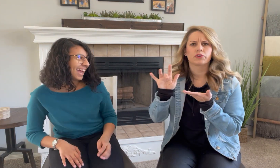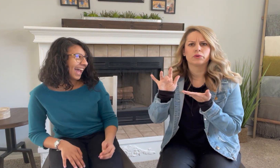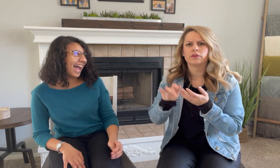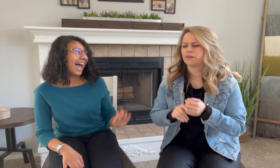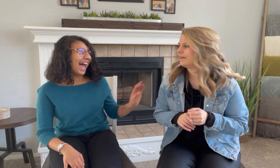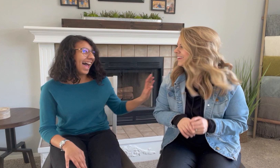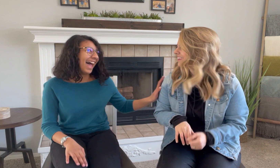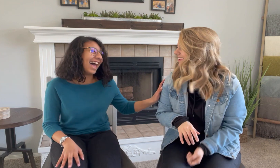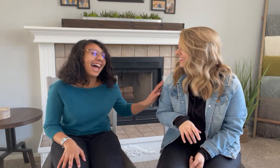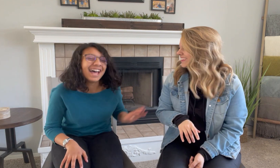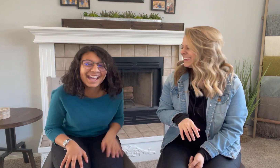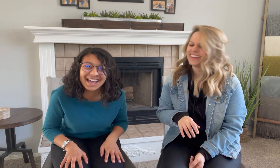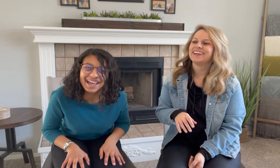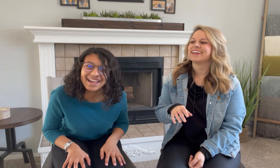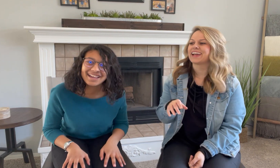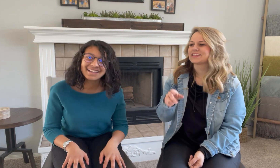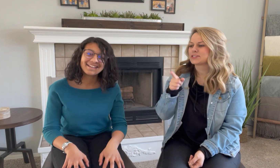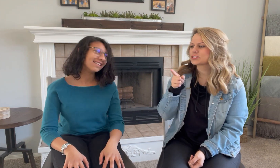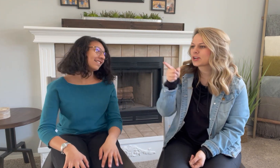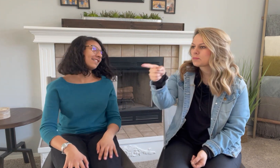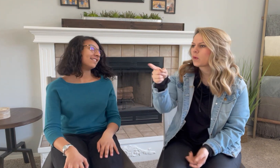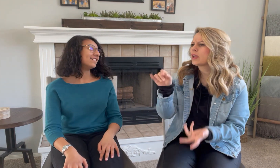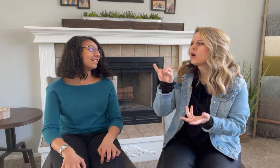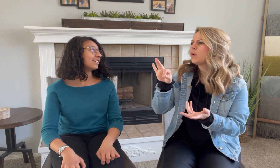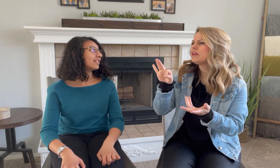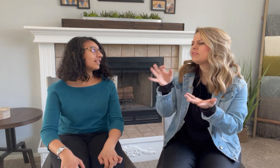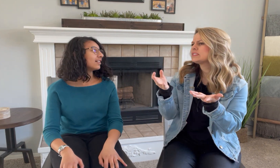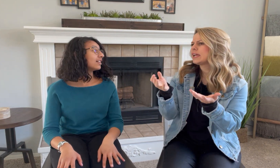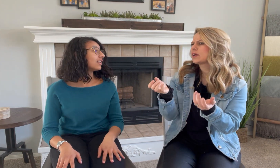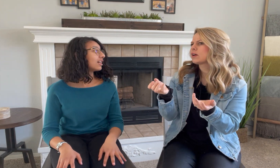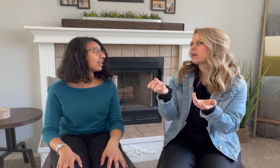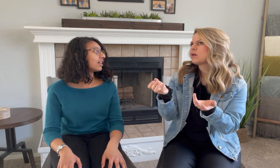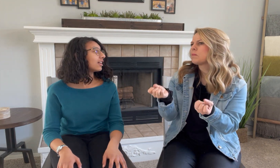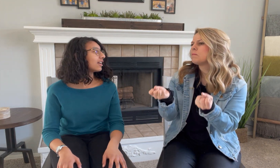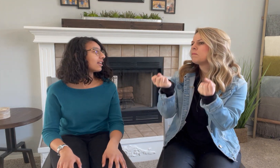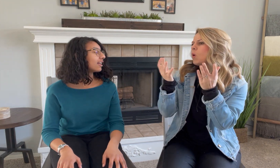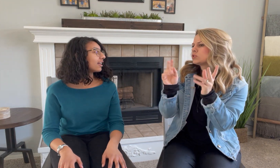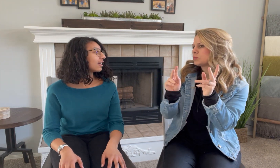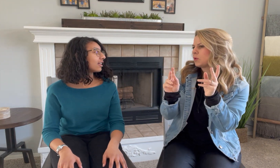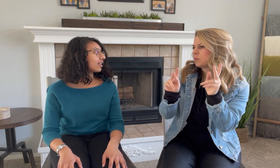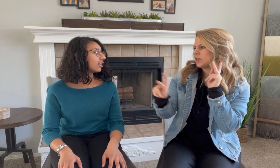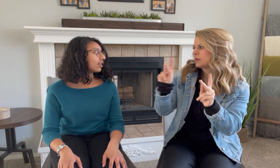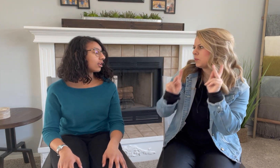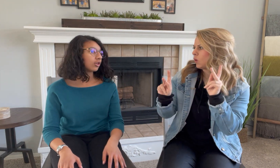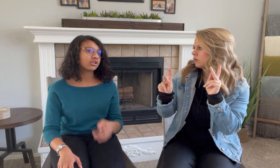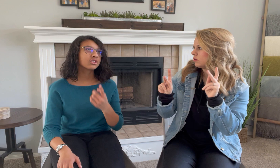Rude. Yeah, so you're just gonna point. What if it's like multiple people?